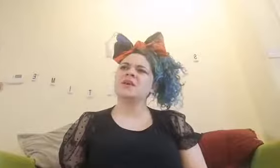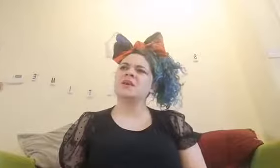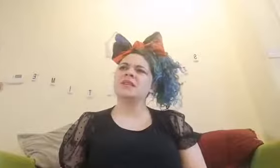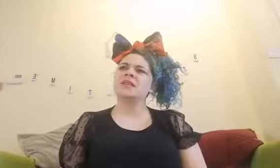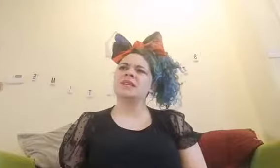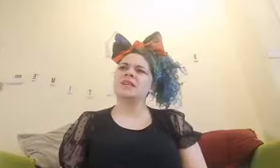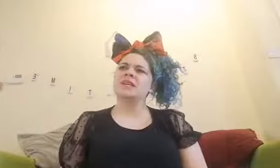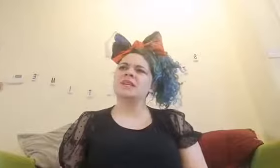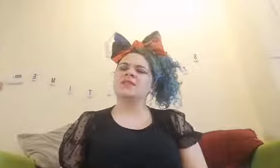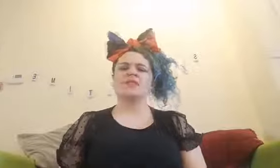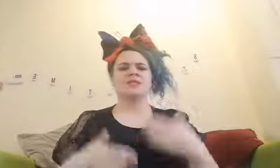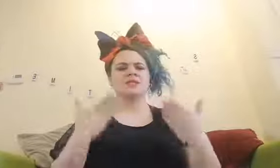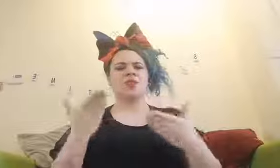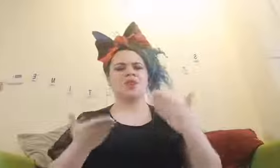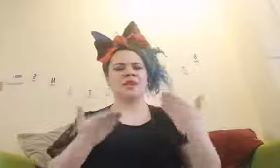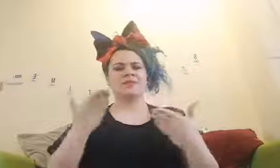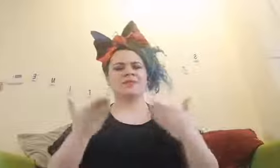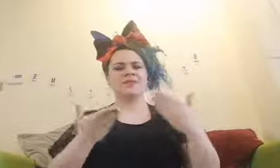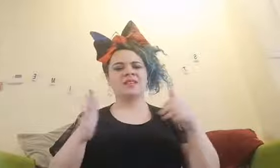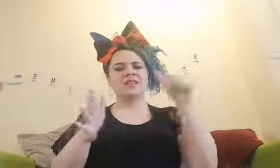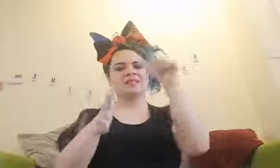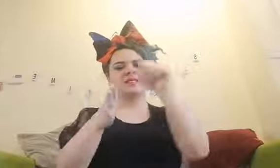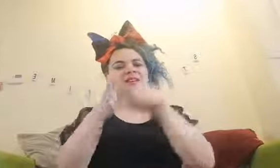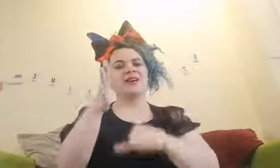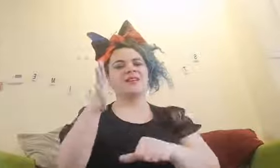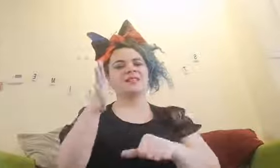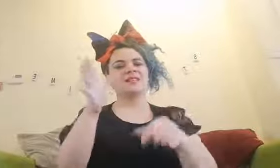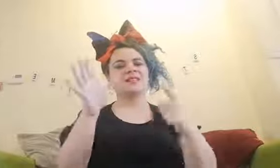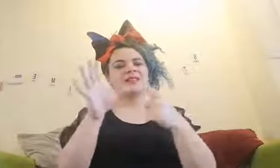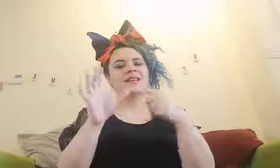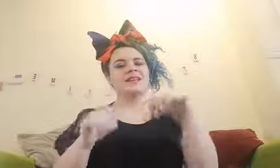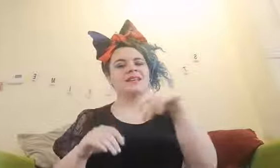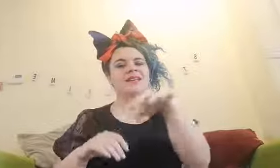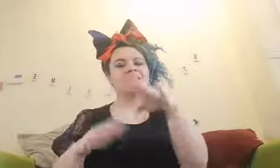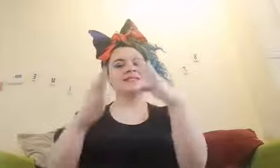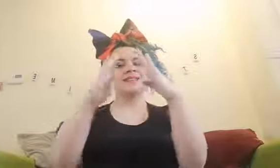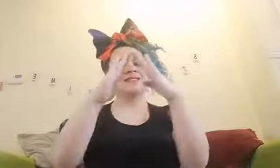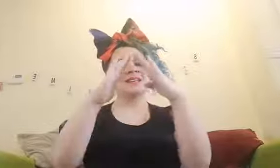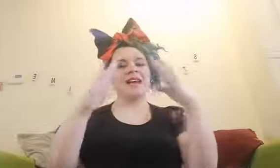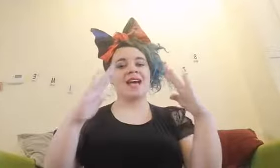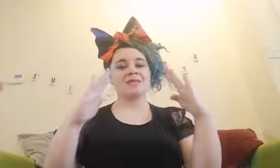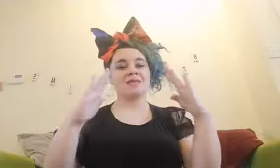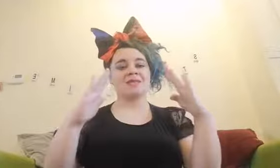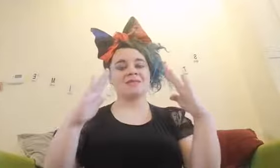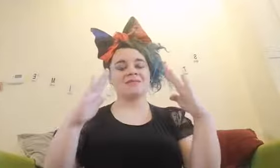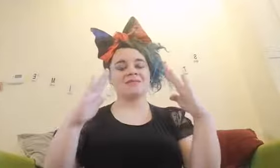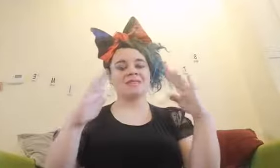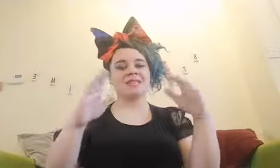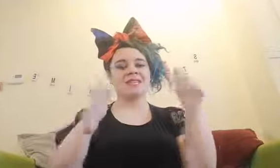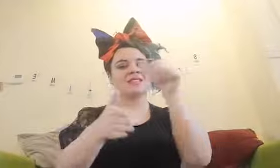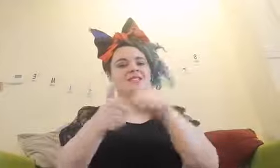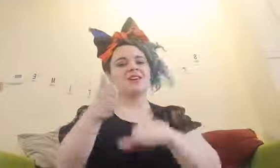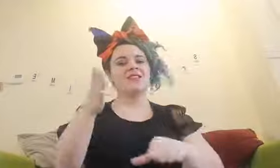So this story, it starts in Anansi's house. Starts